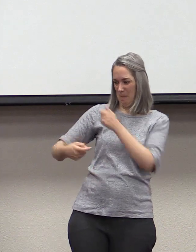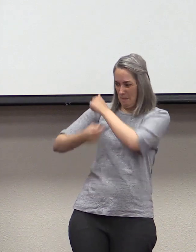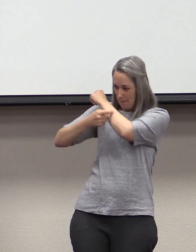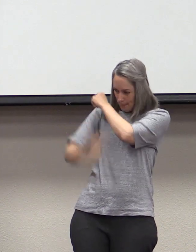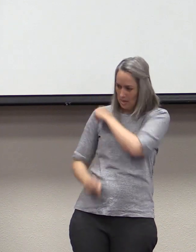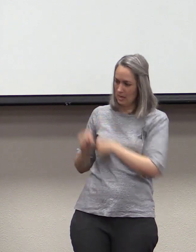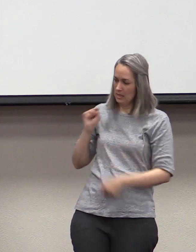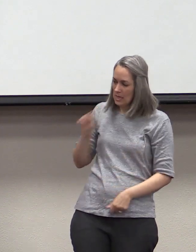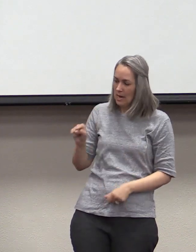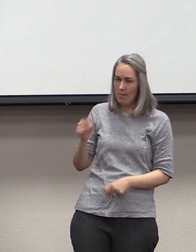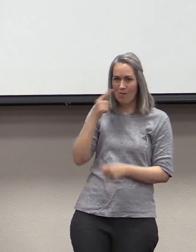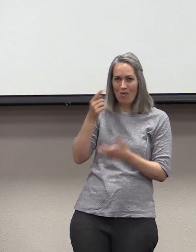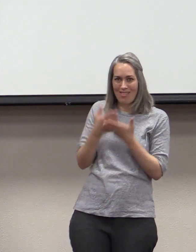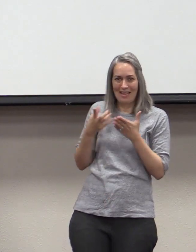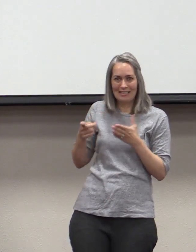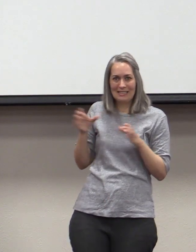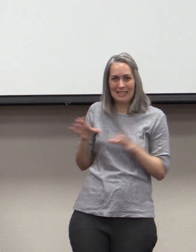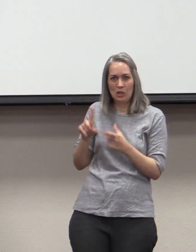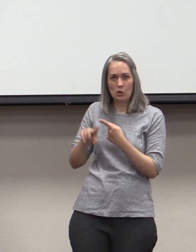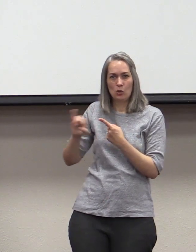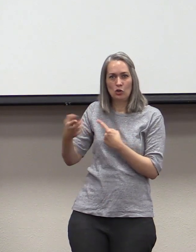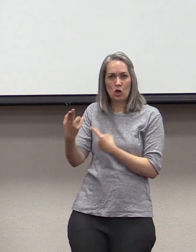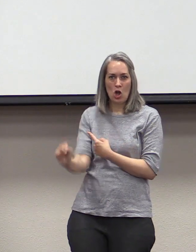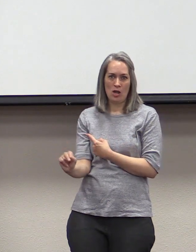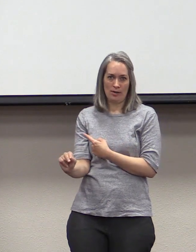him for the things that he did to John.